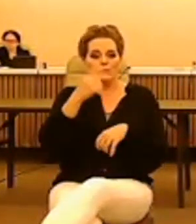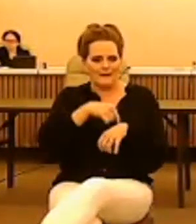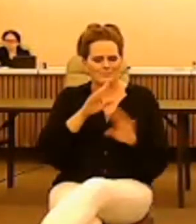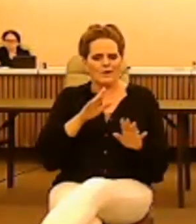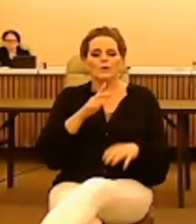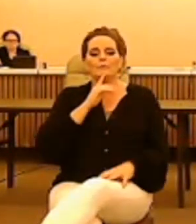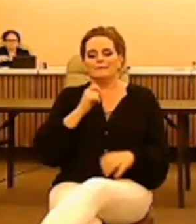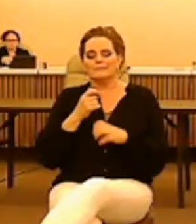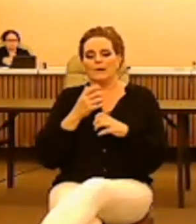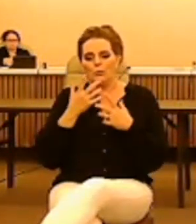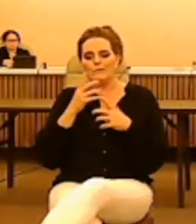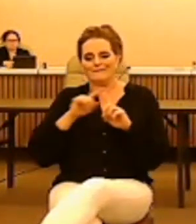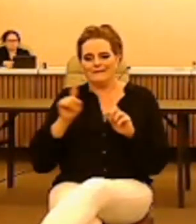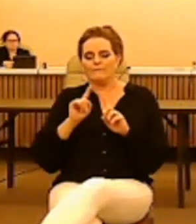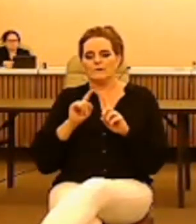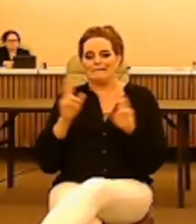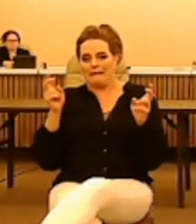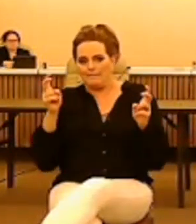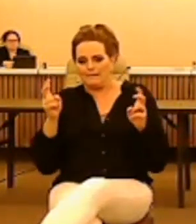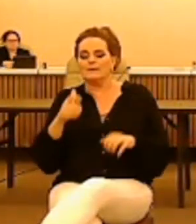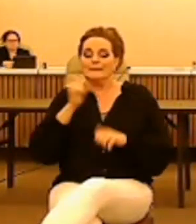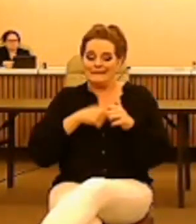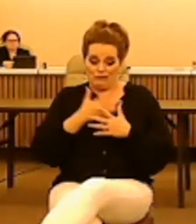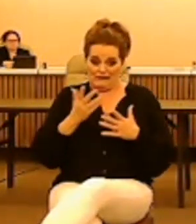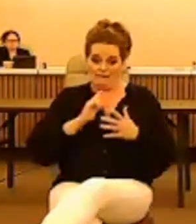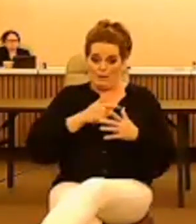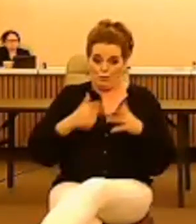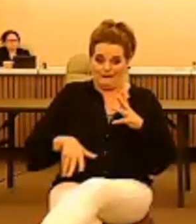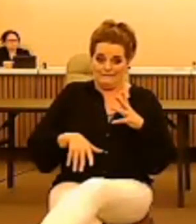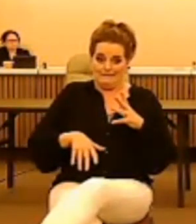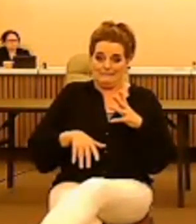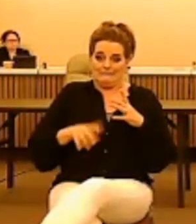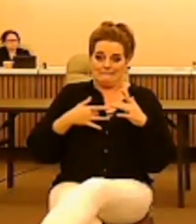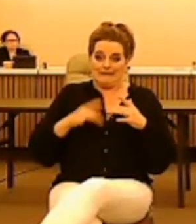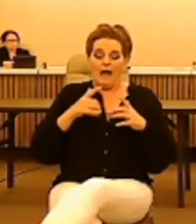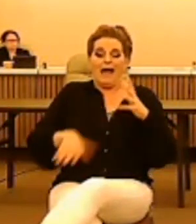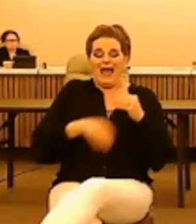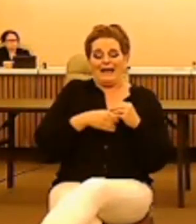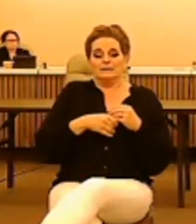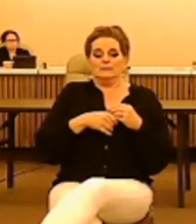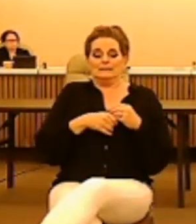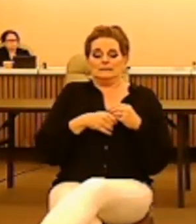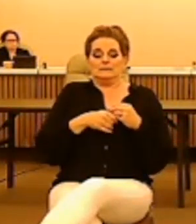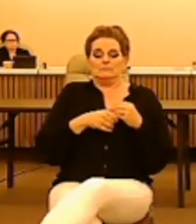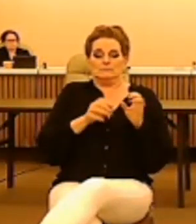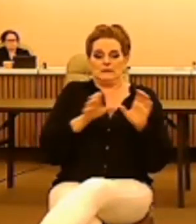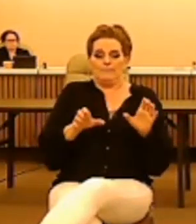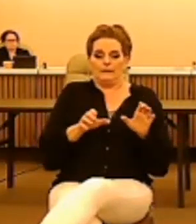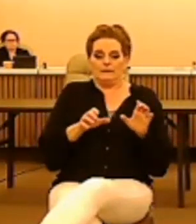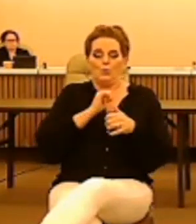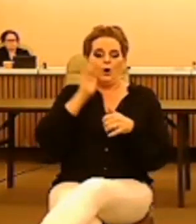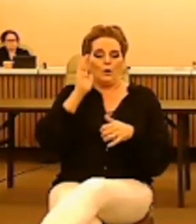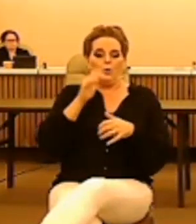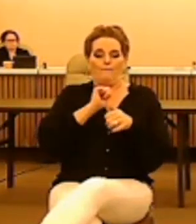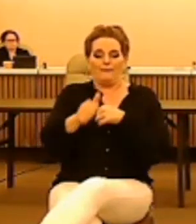different topics. Each thing that we've been adding, we do it as a separate, so it stands on its own. It passes or fails on its own. I